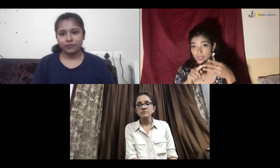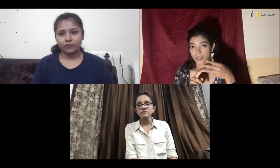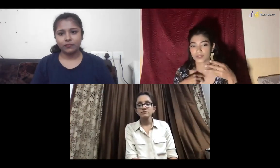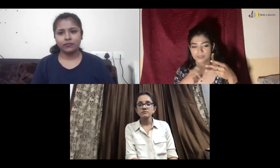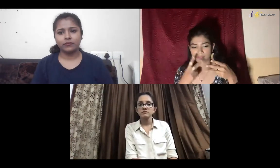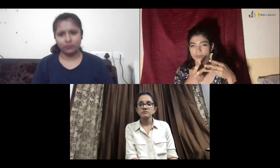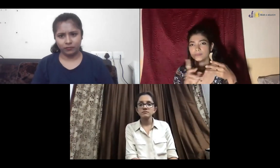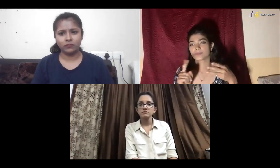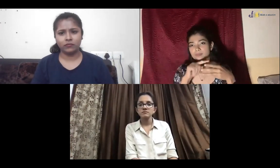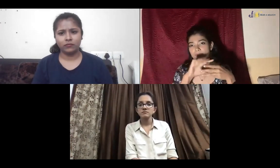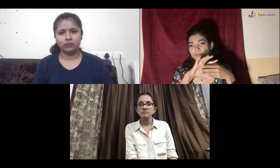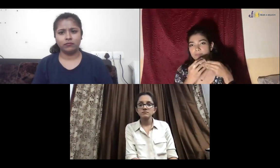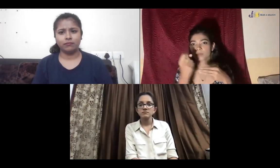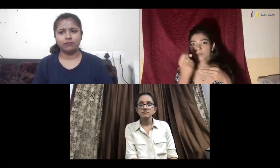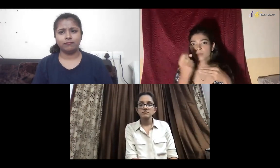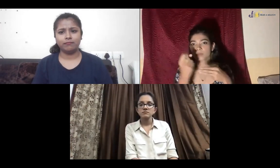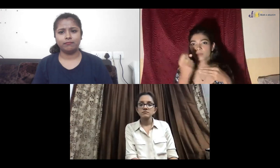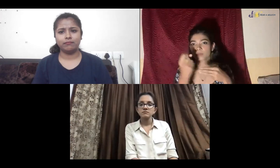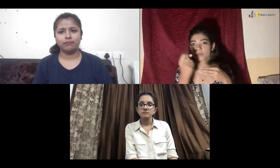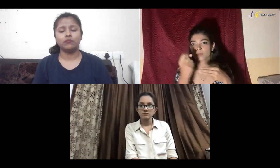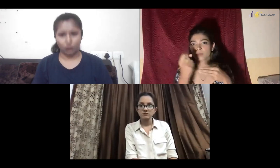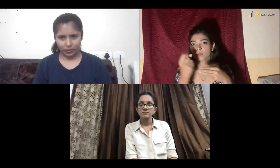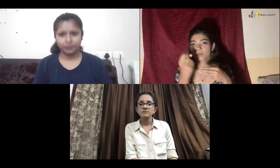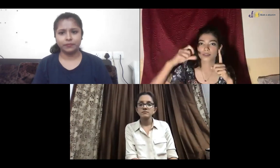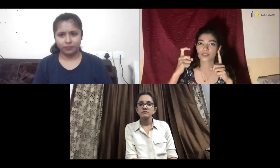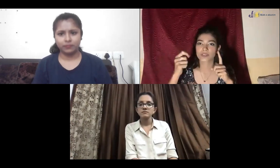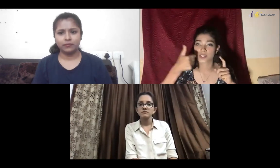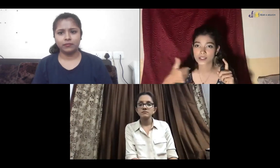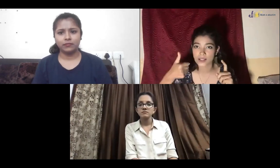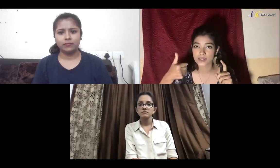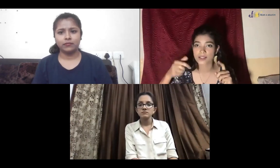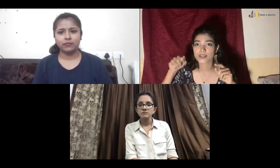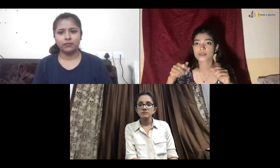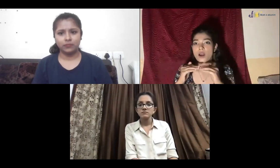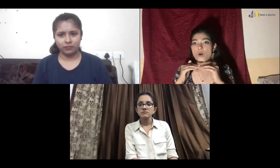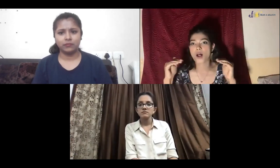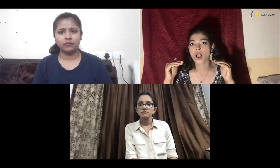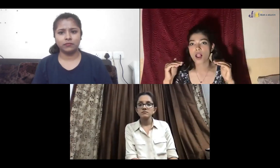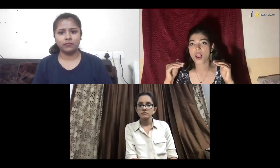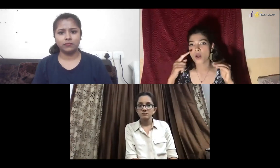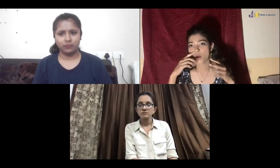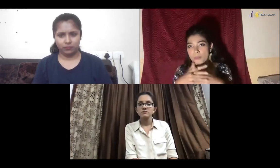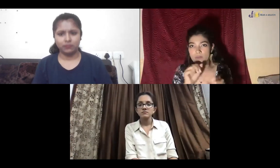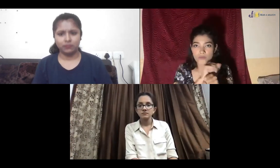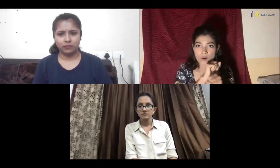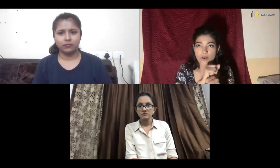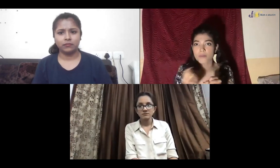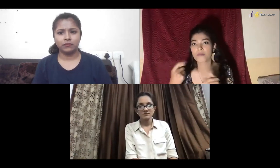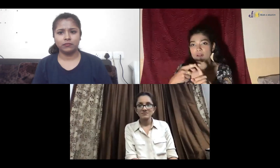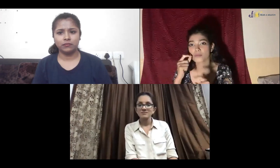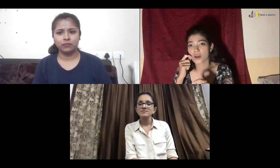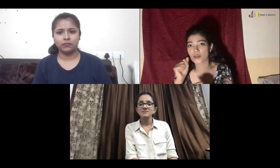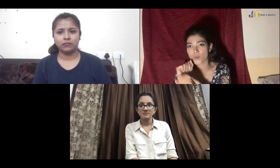Okay, got it. So all the 3 points, there would be a one answer for it. It's about